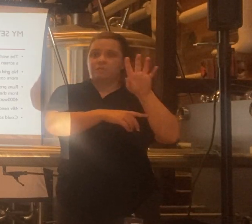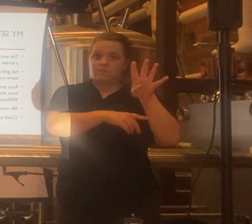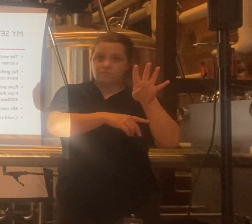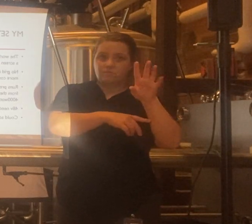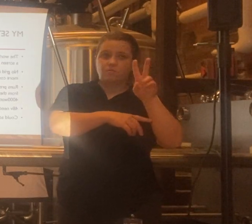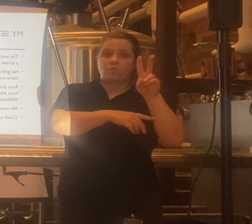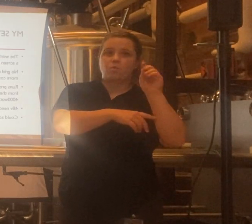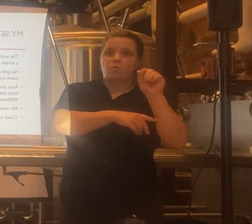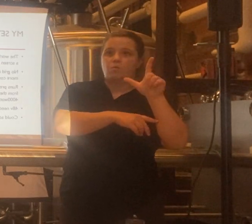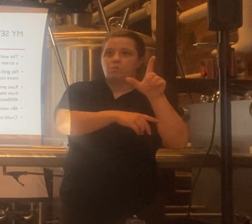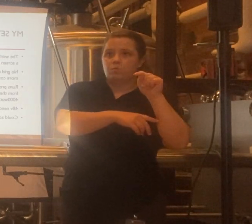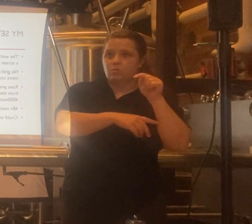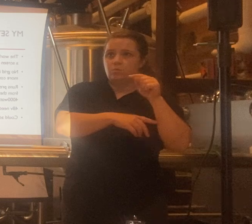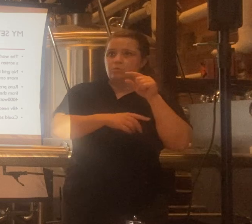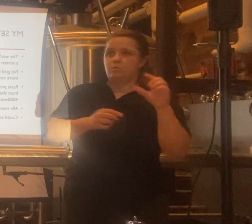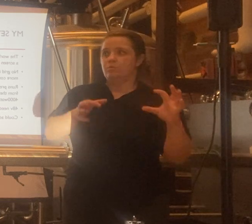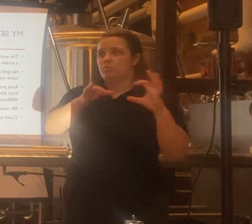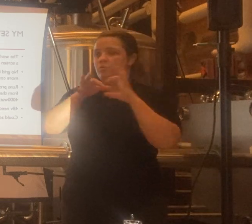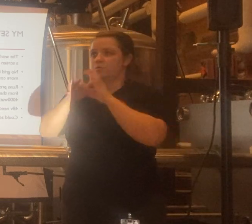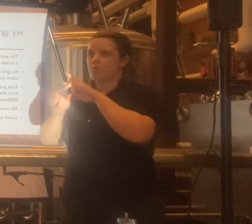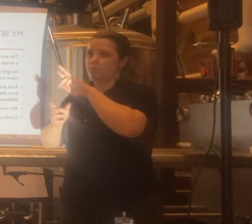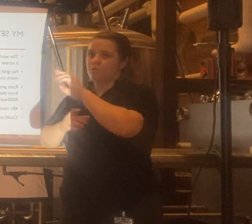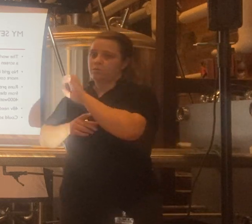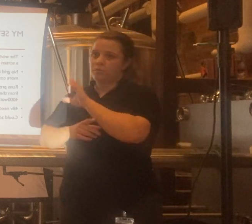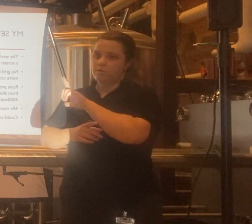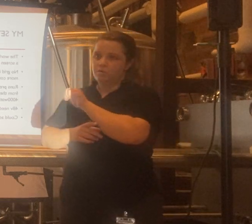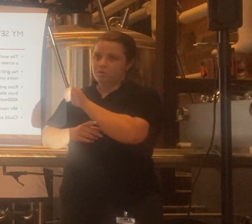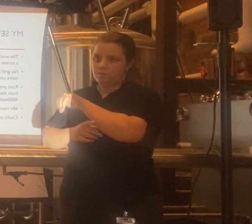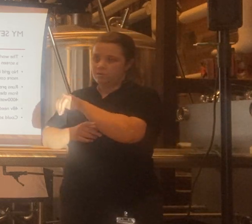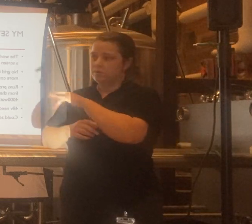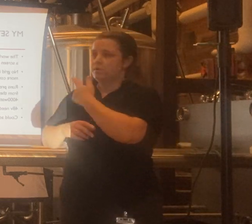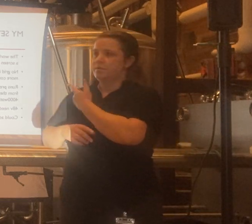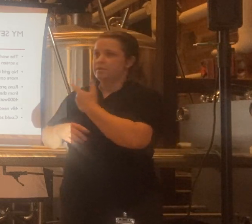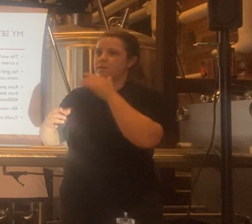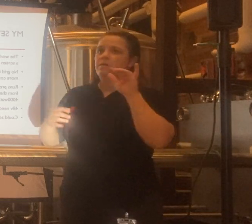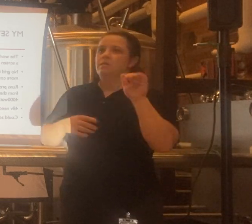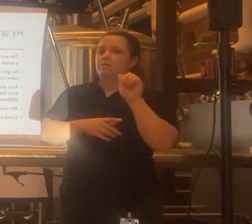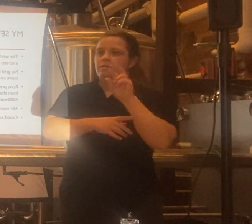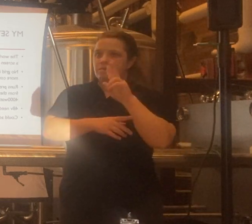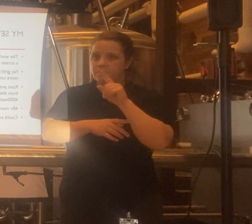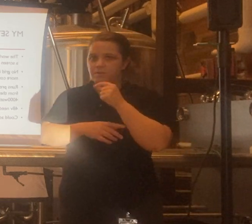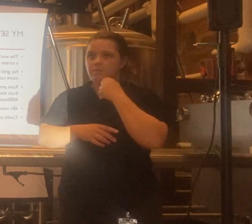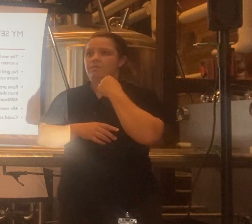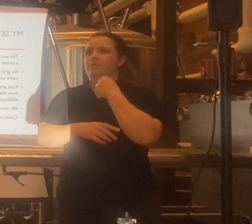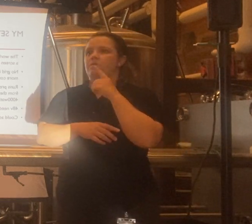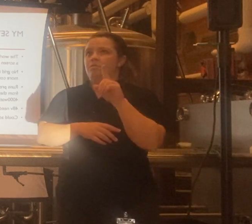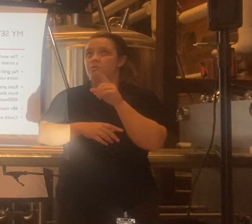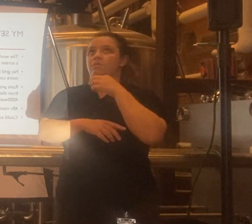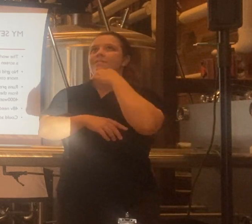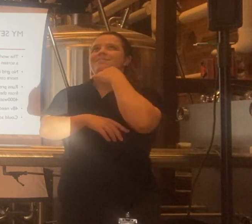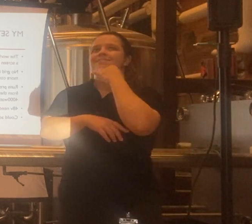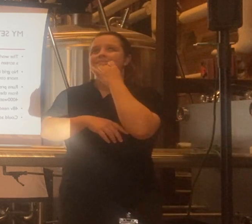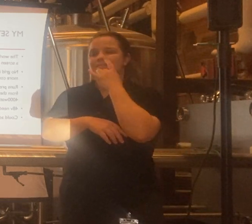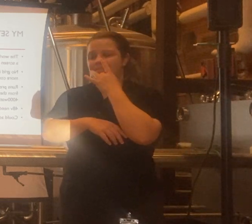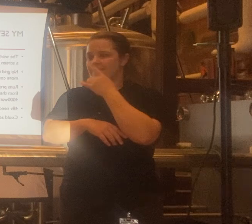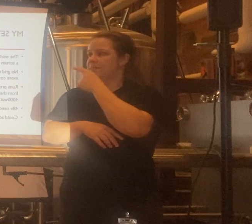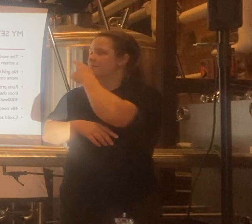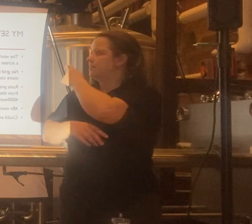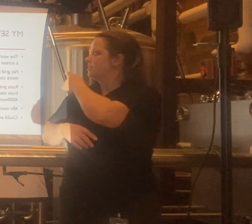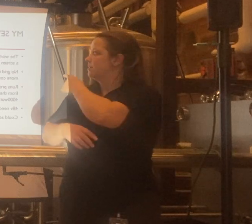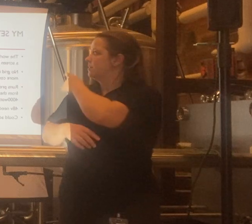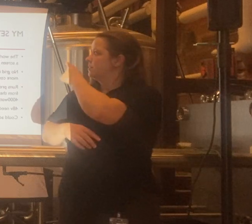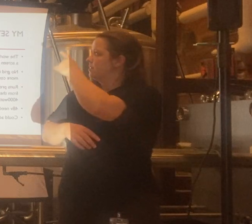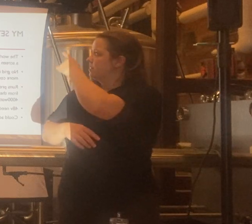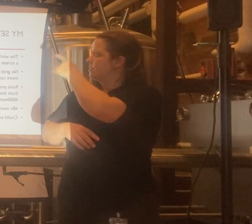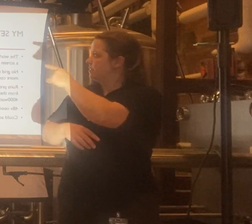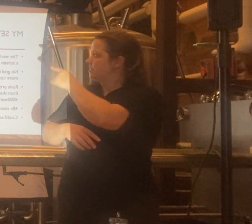house. So one of these runs the yard lights. I have yard lights that light up. They're all run on solar. And the other one runs the tracker. And so this is just a